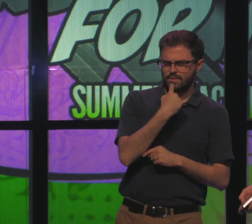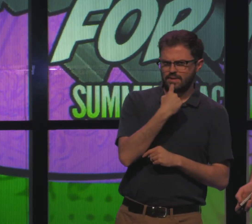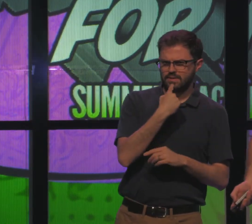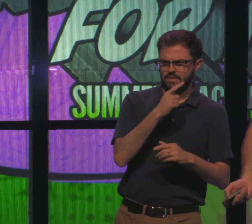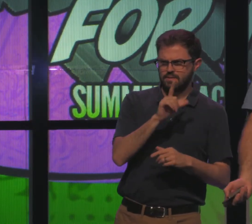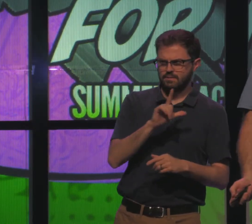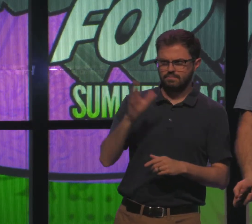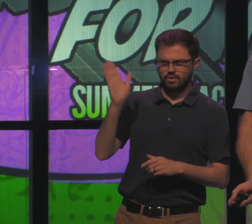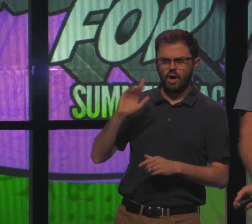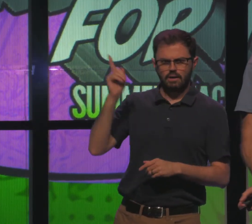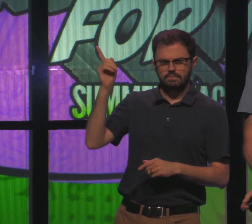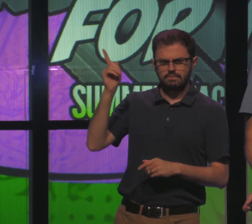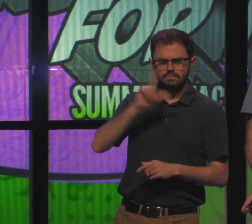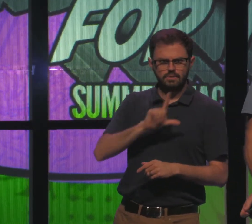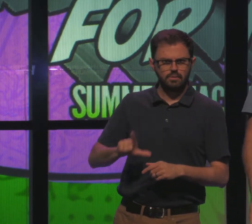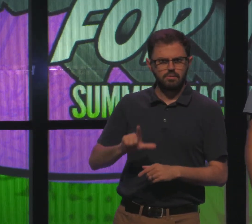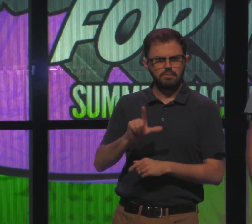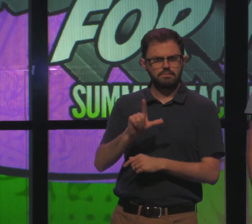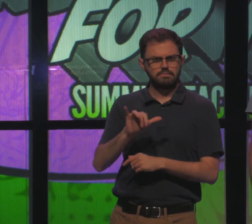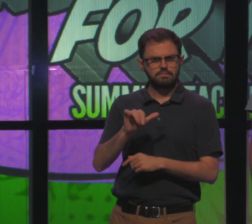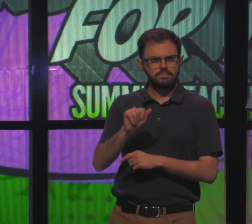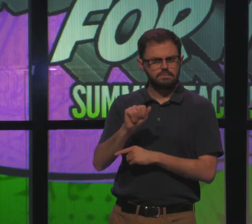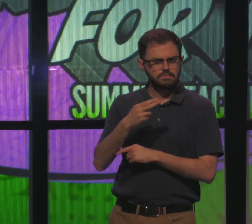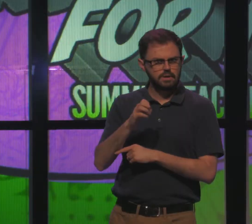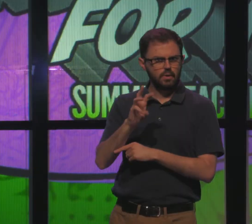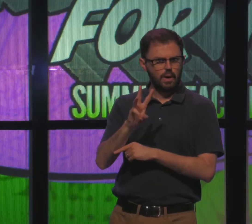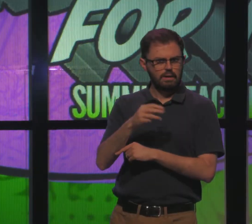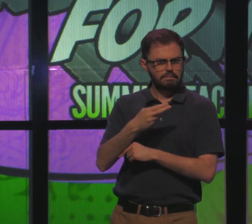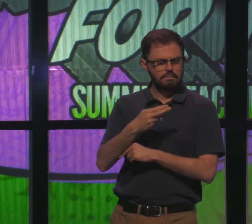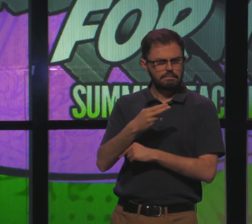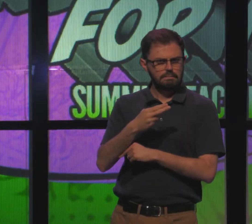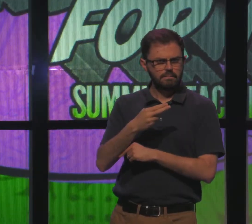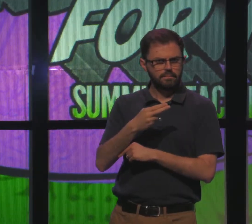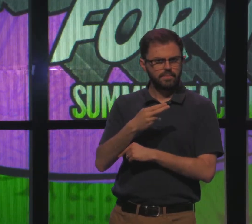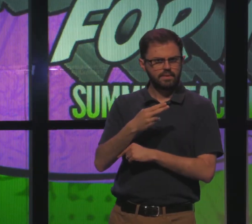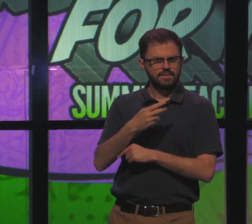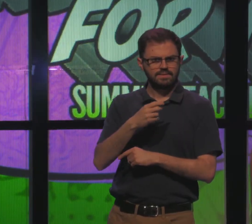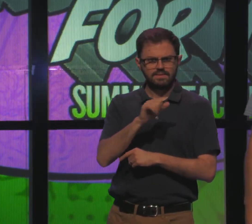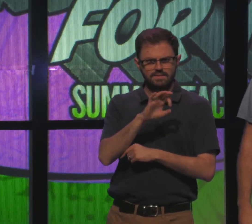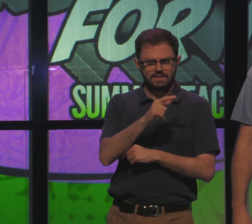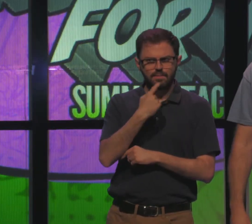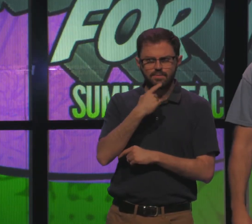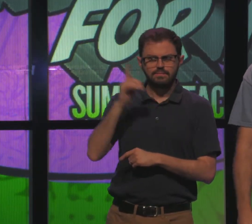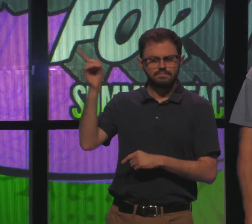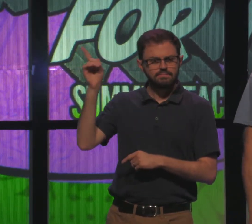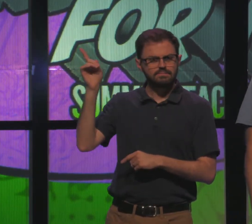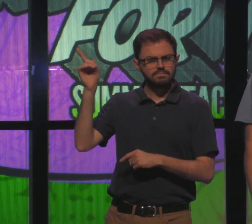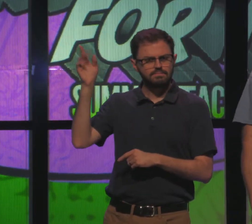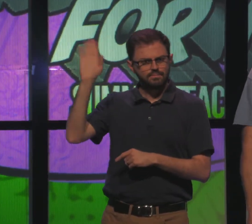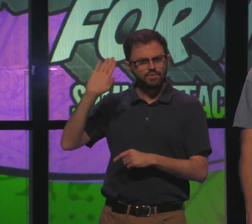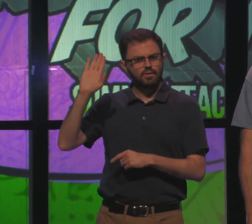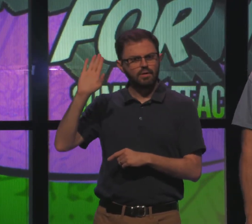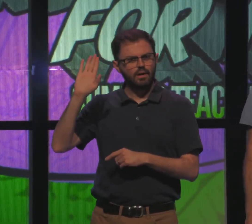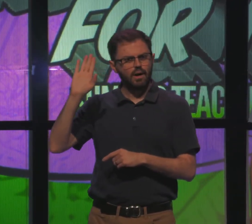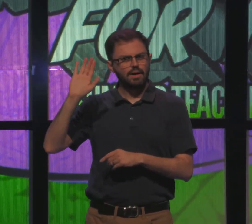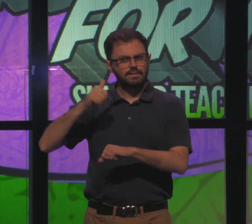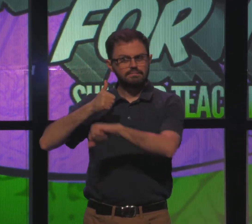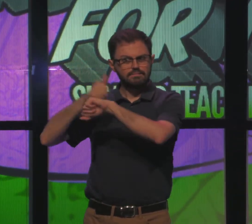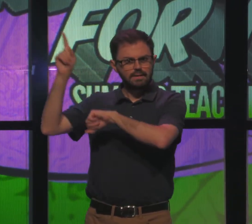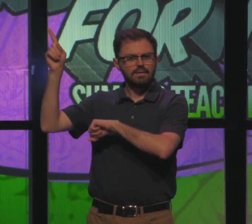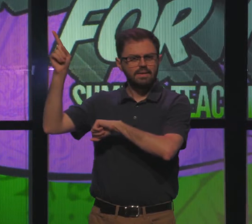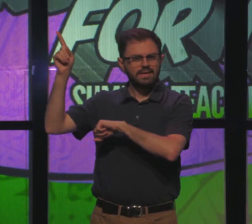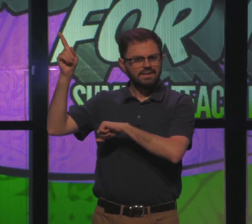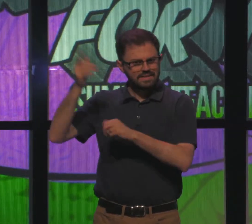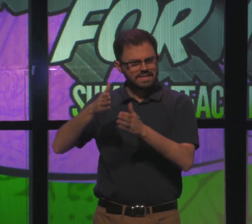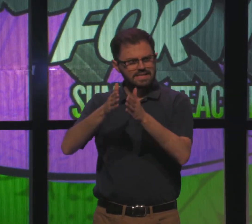Samuel says it was the Lord. It was Yahweh. Samuel says Yahweh is to blame. Yahweh's the one who incited David. It